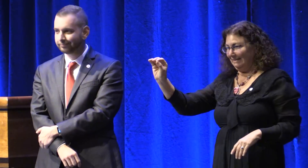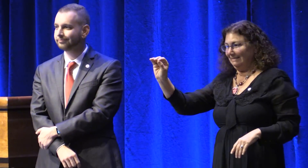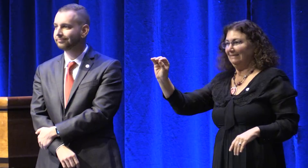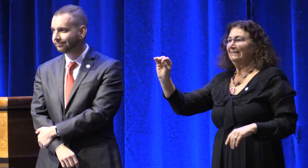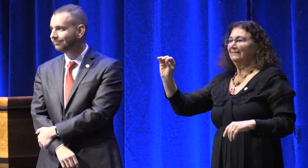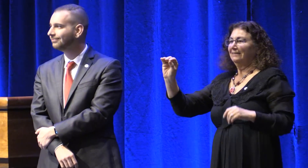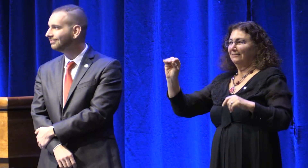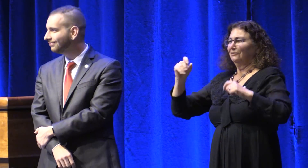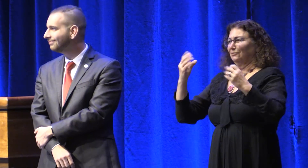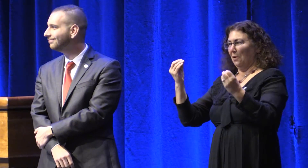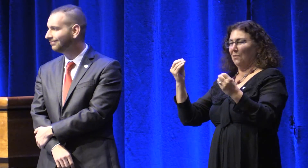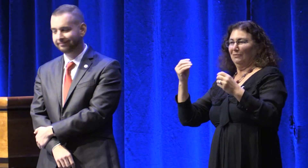#ThanksTDI50.